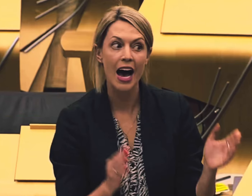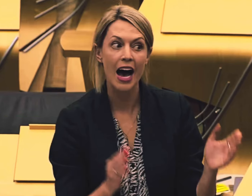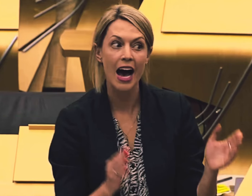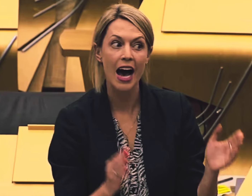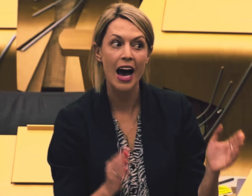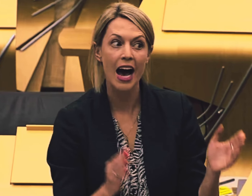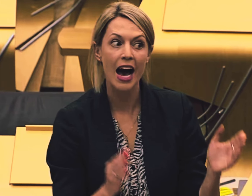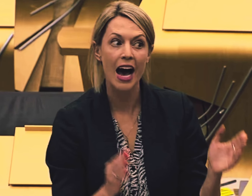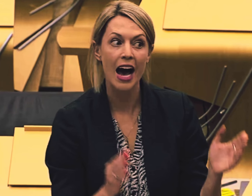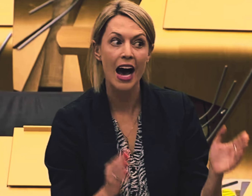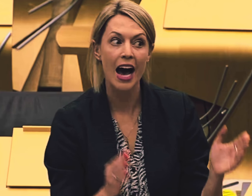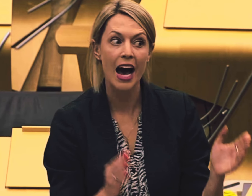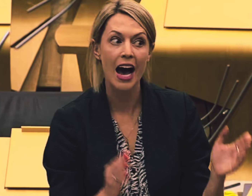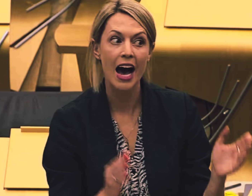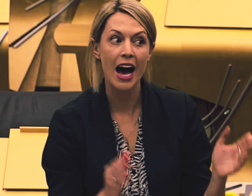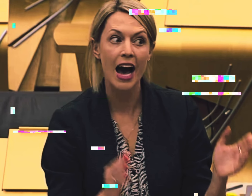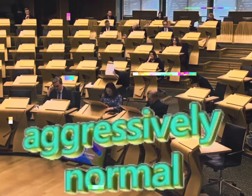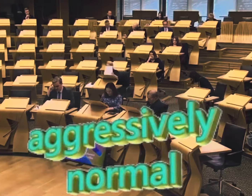so.